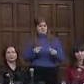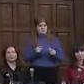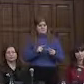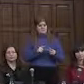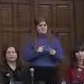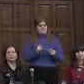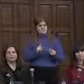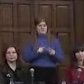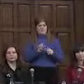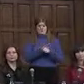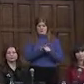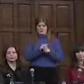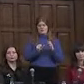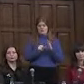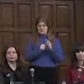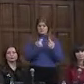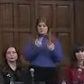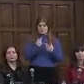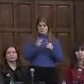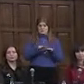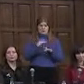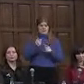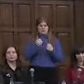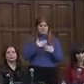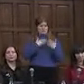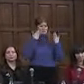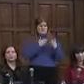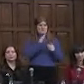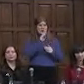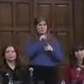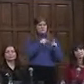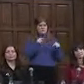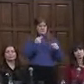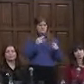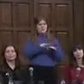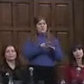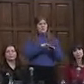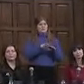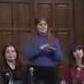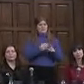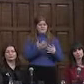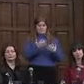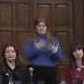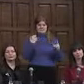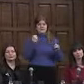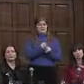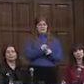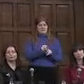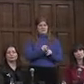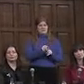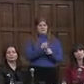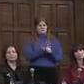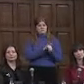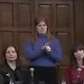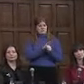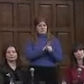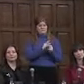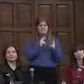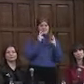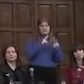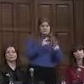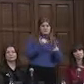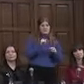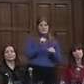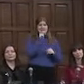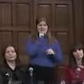and the local authorities need to do more than concentrate on biodiversity. There is a huge impact around local villages where there